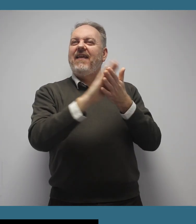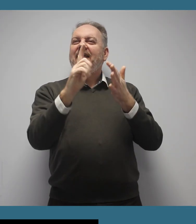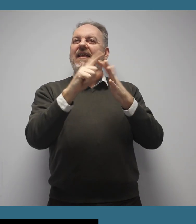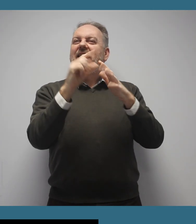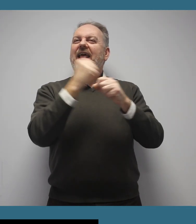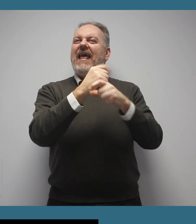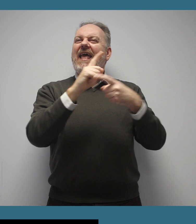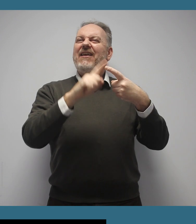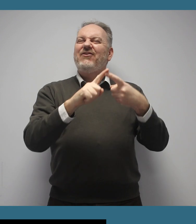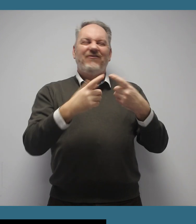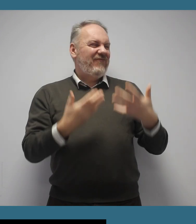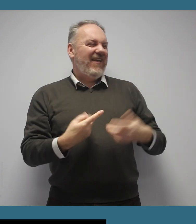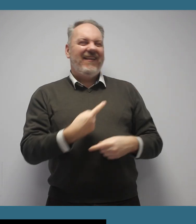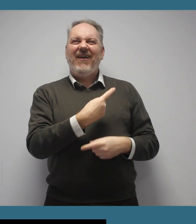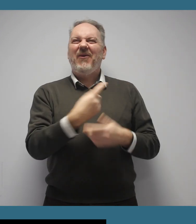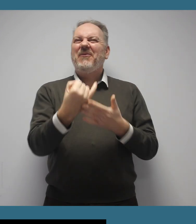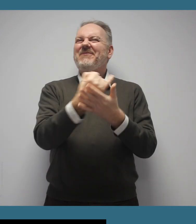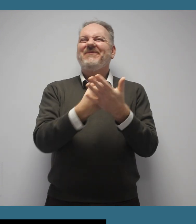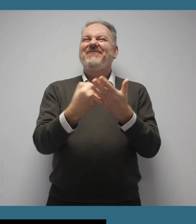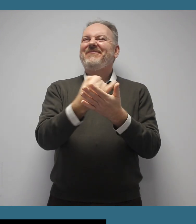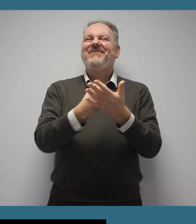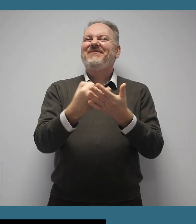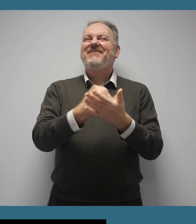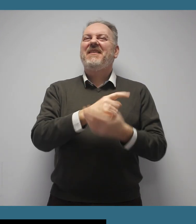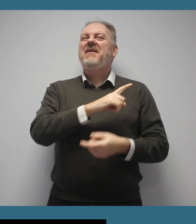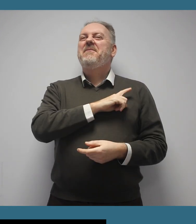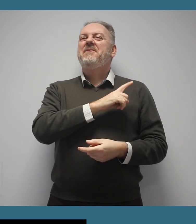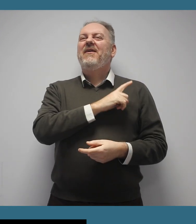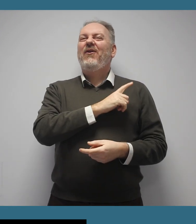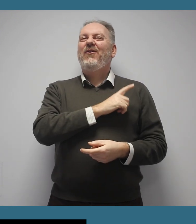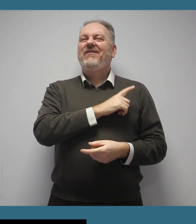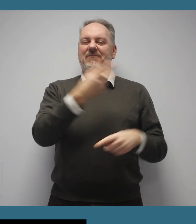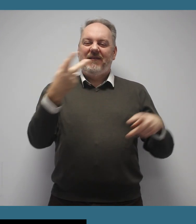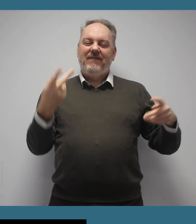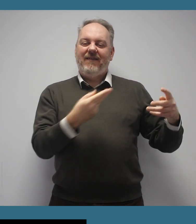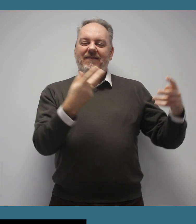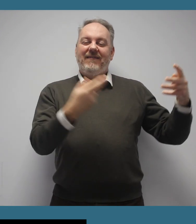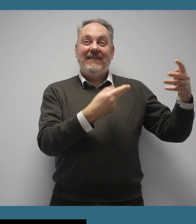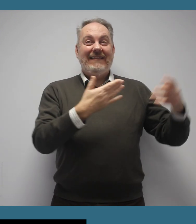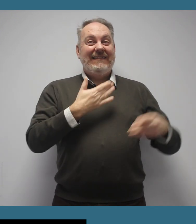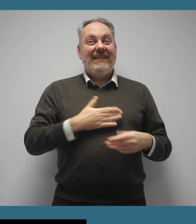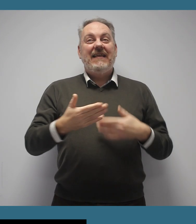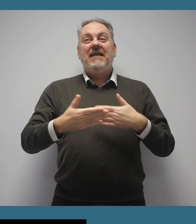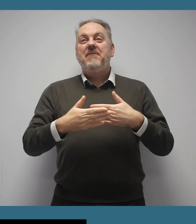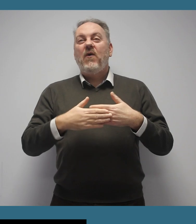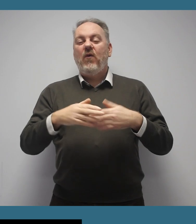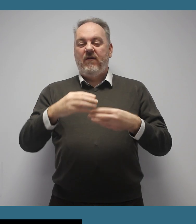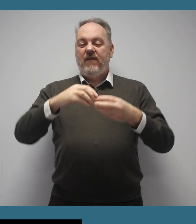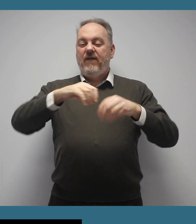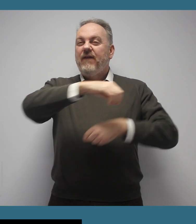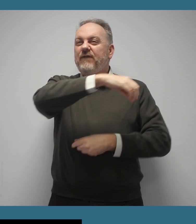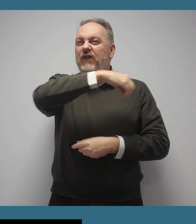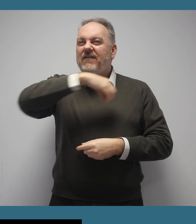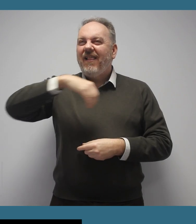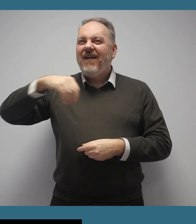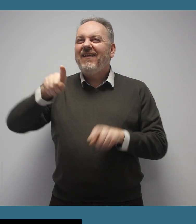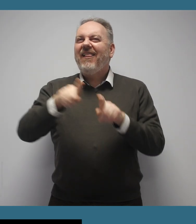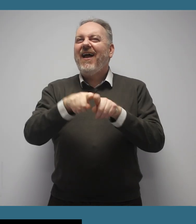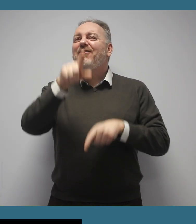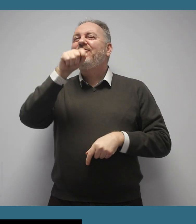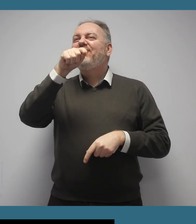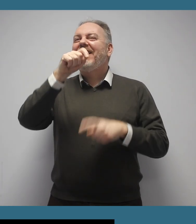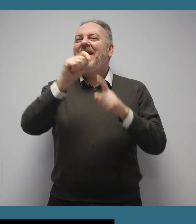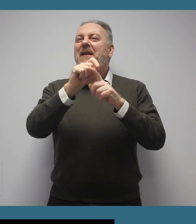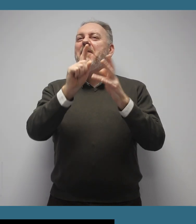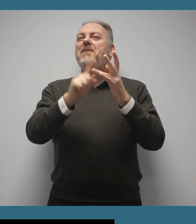it might do. I think that it just maybe needs a bit more chicken poo on it, a bit more fertilizer and stuff, but it's been very